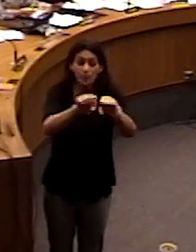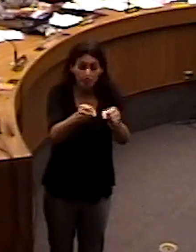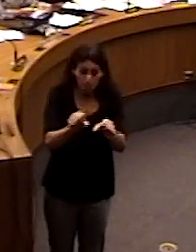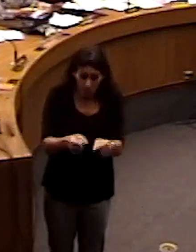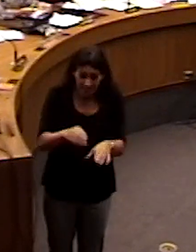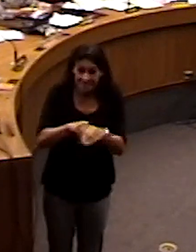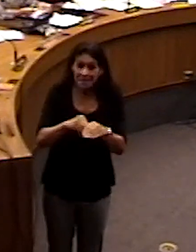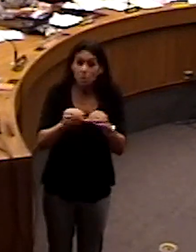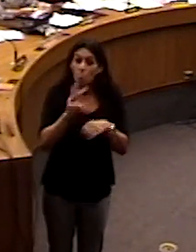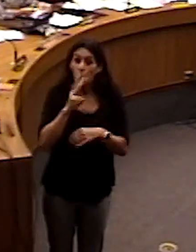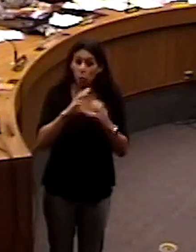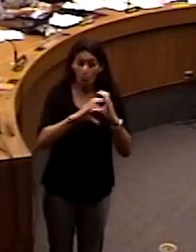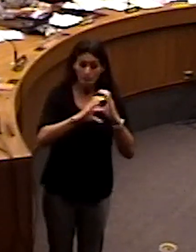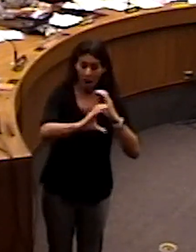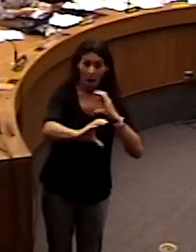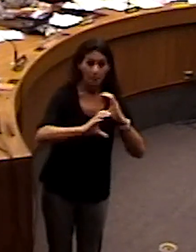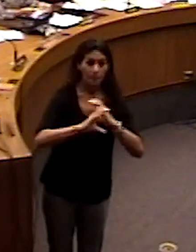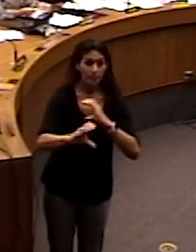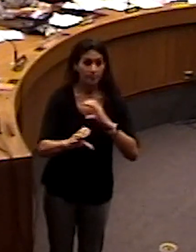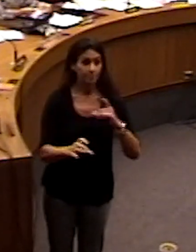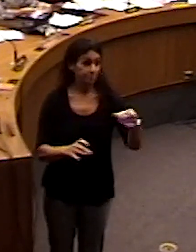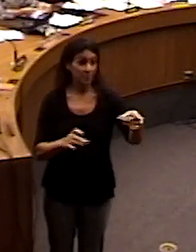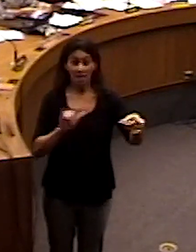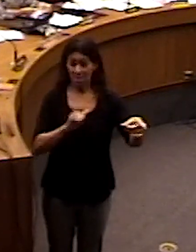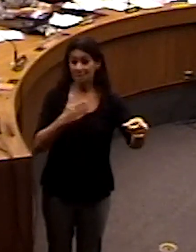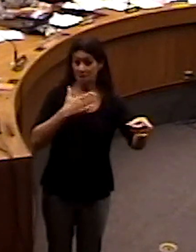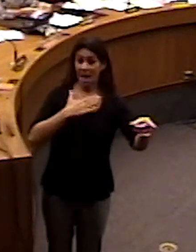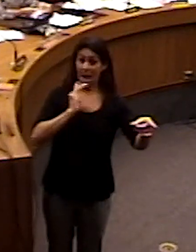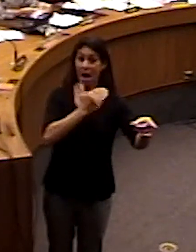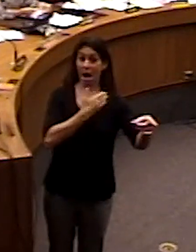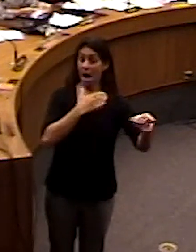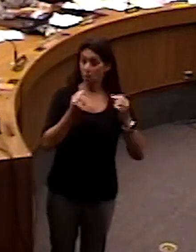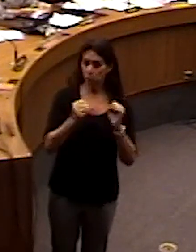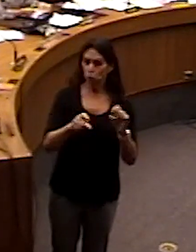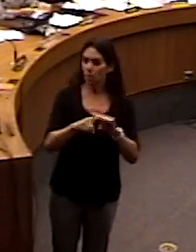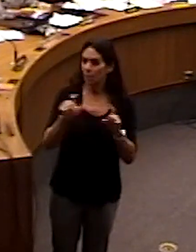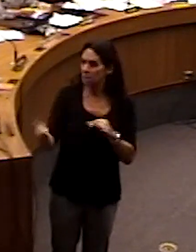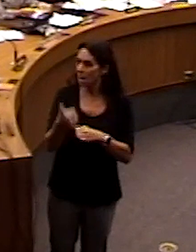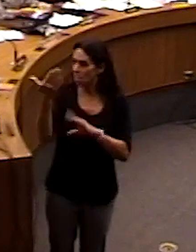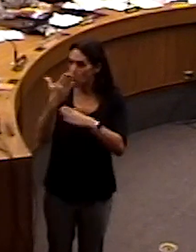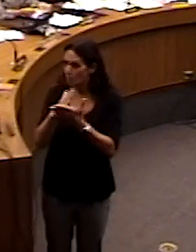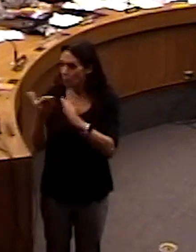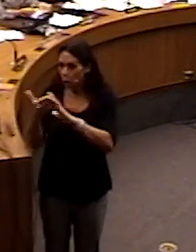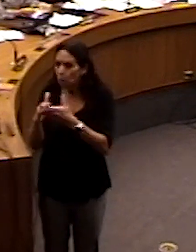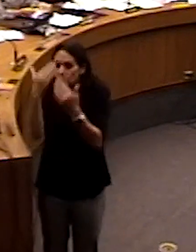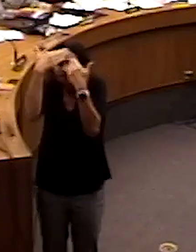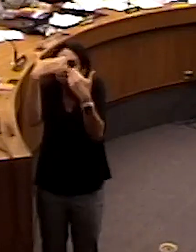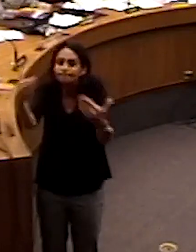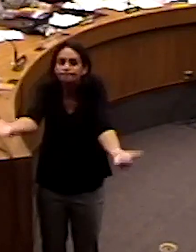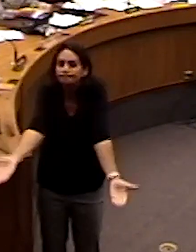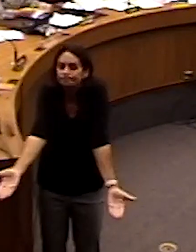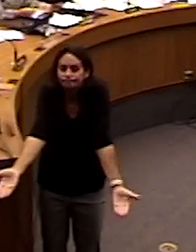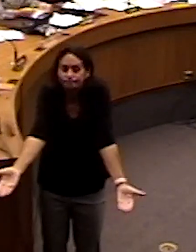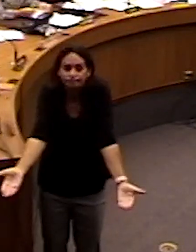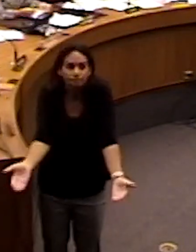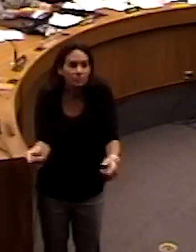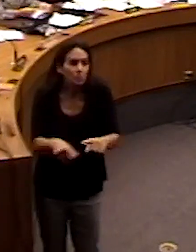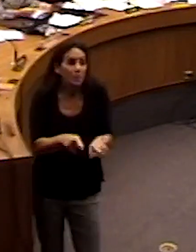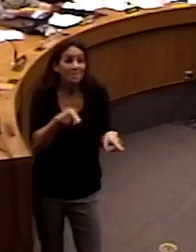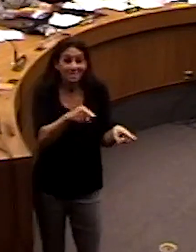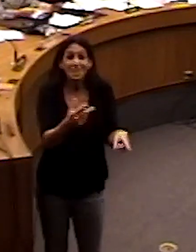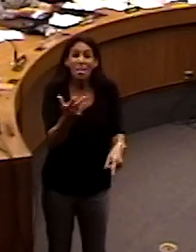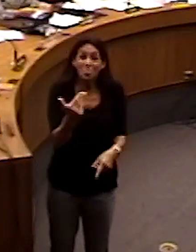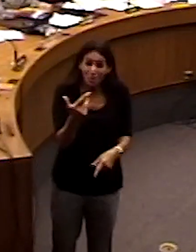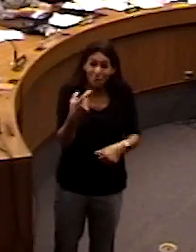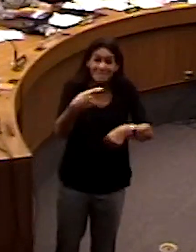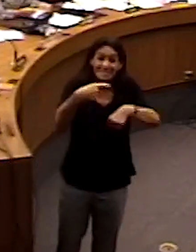and I can only speak for Our street. I don't know about the rest of the community because I just don't know. But this was 13